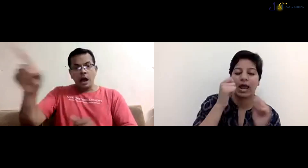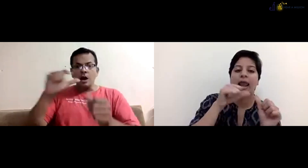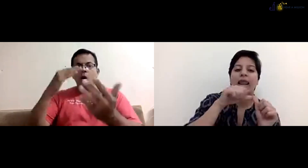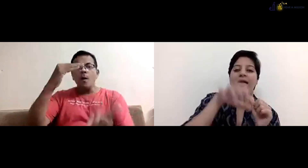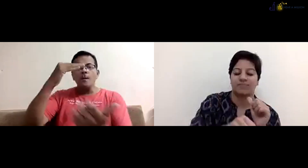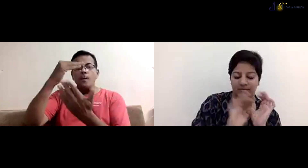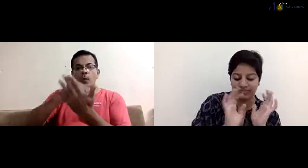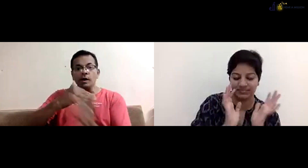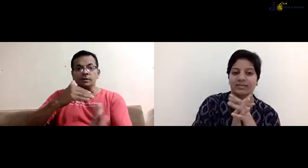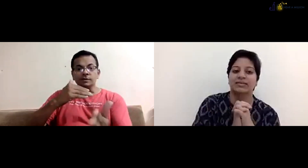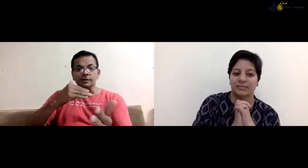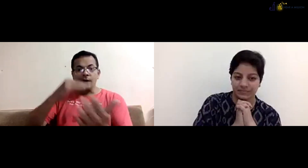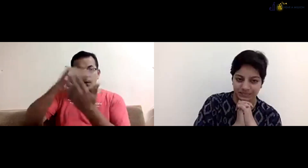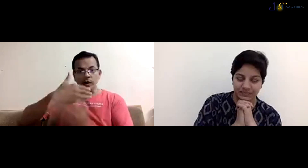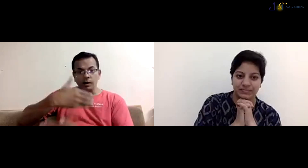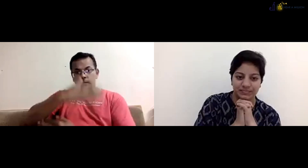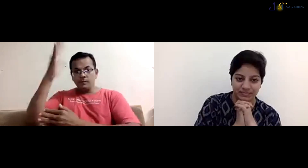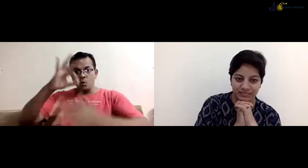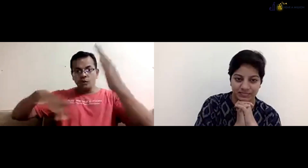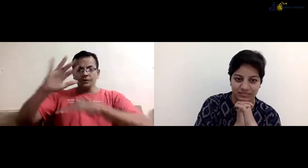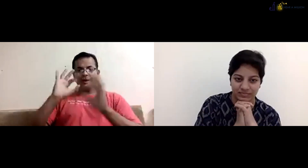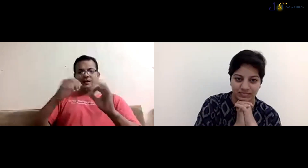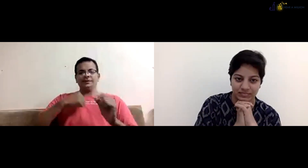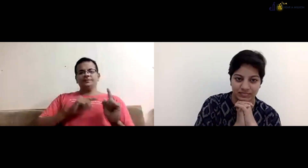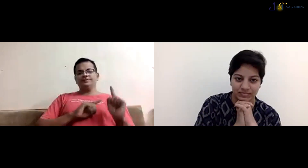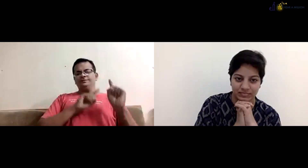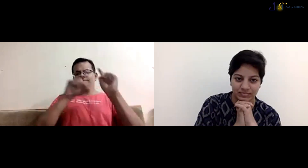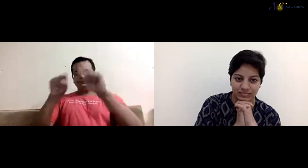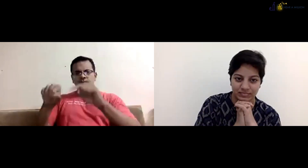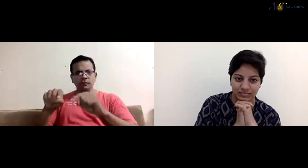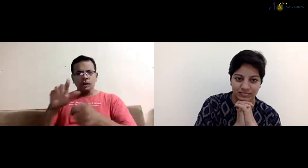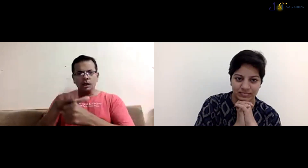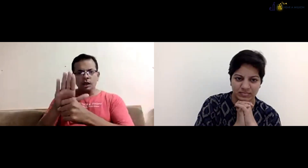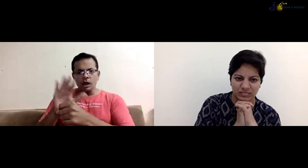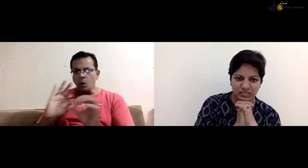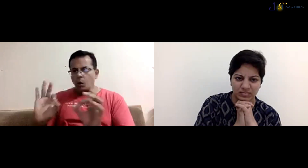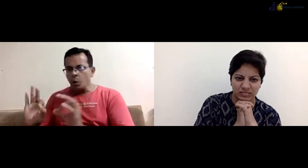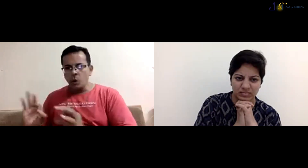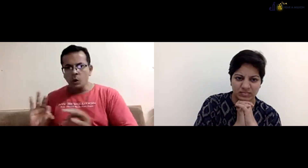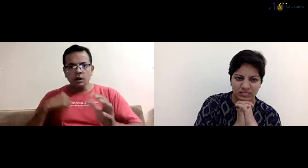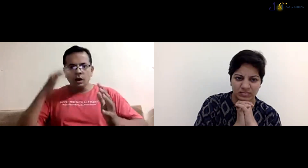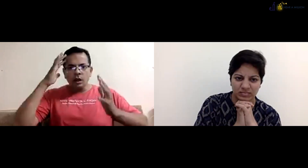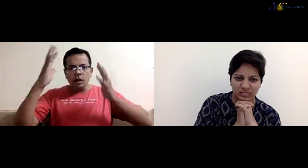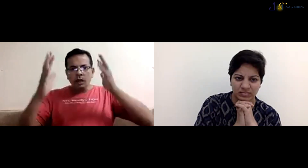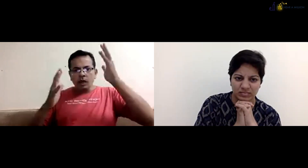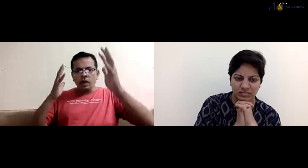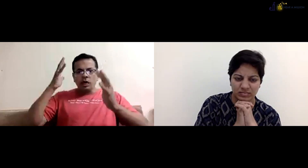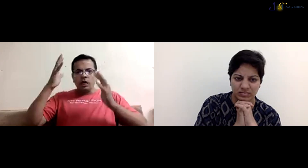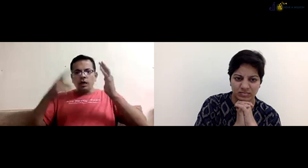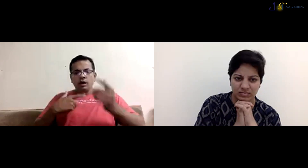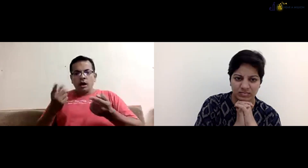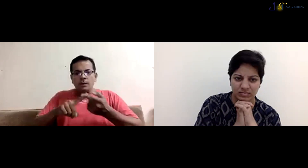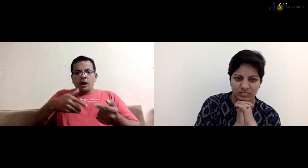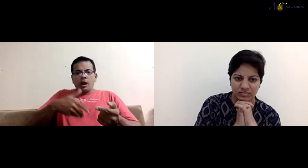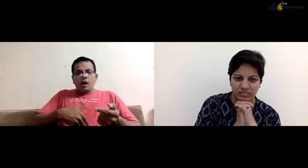up the program, and we can ask the accessibility about the events, we can conduct the program, and we can go over there and we can call